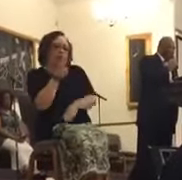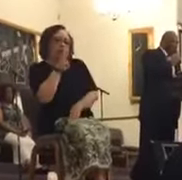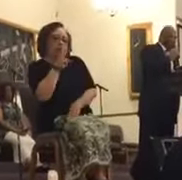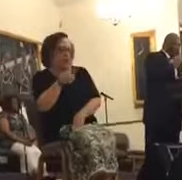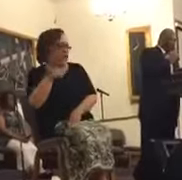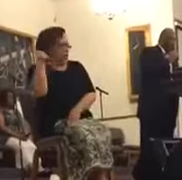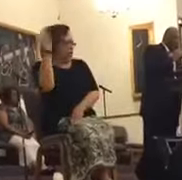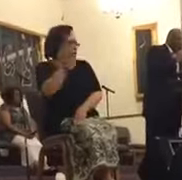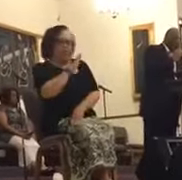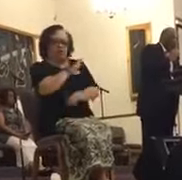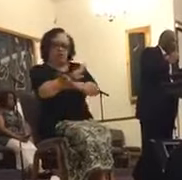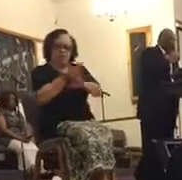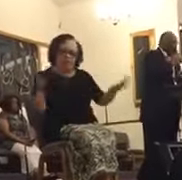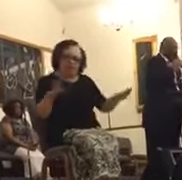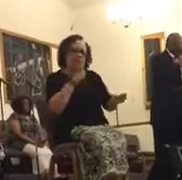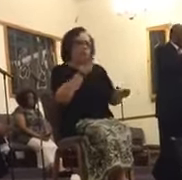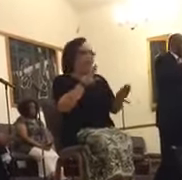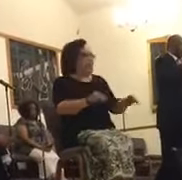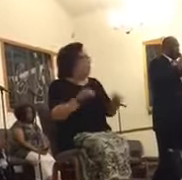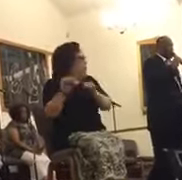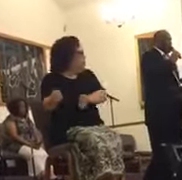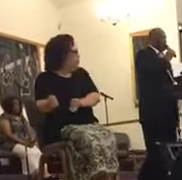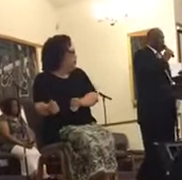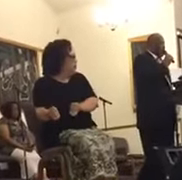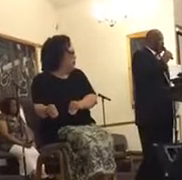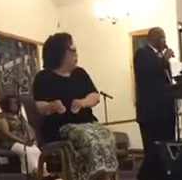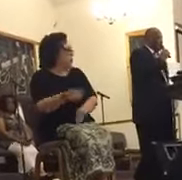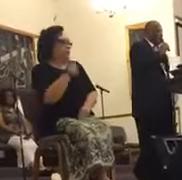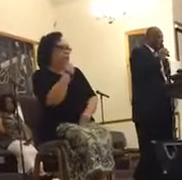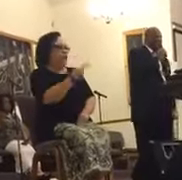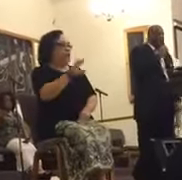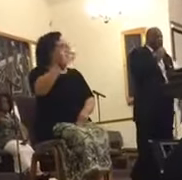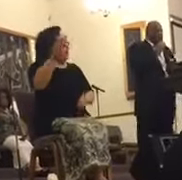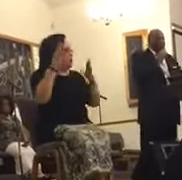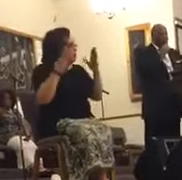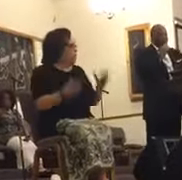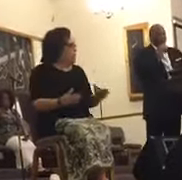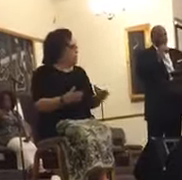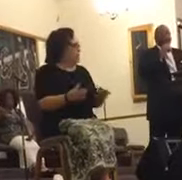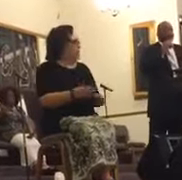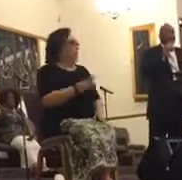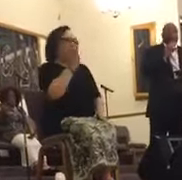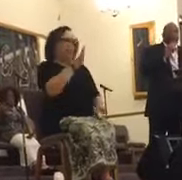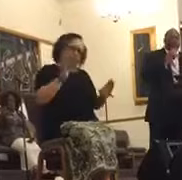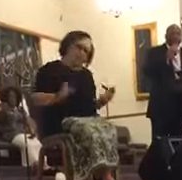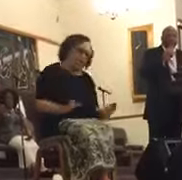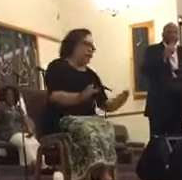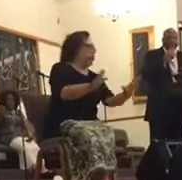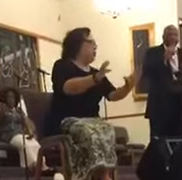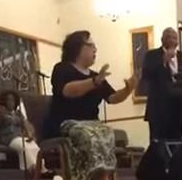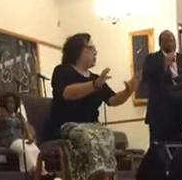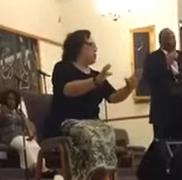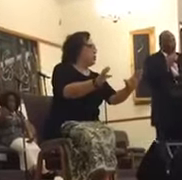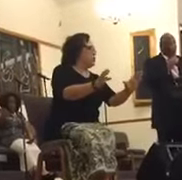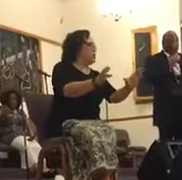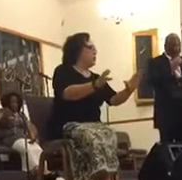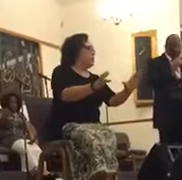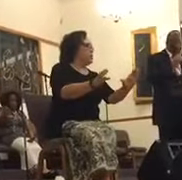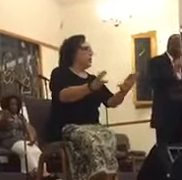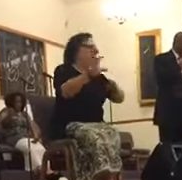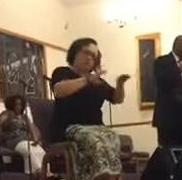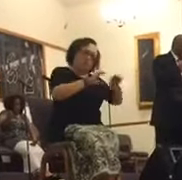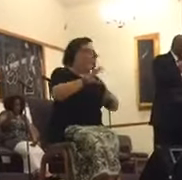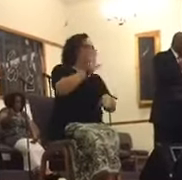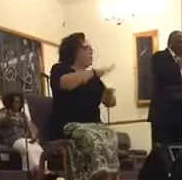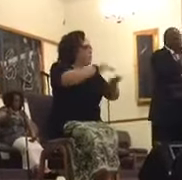be moved. Come on, somebody point towards your pastor and say, Pastor, be devoted to your